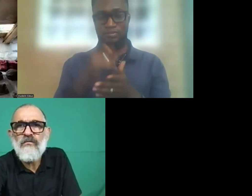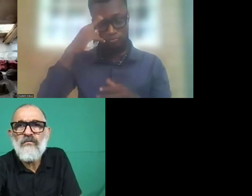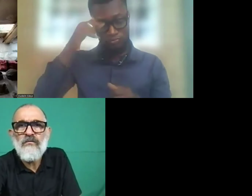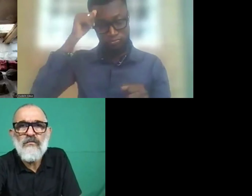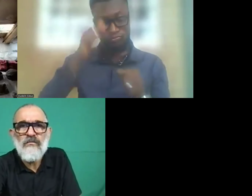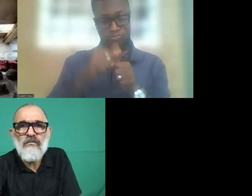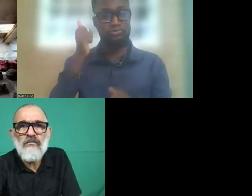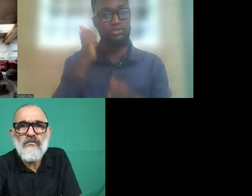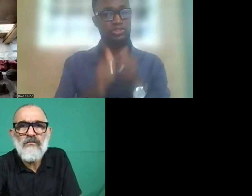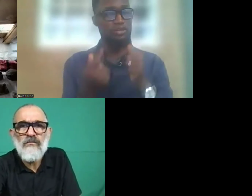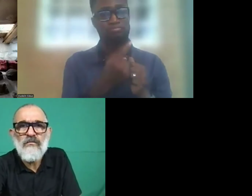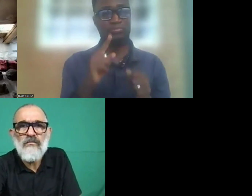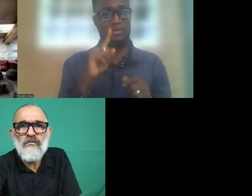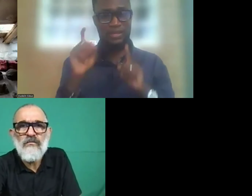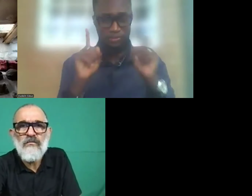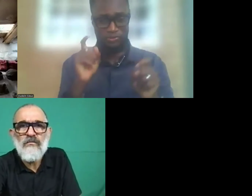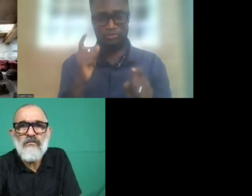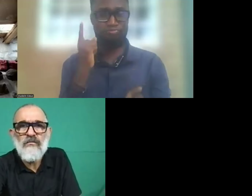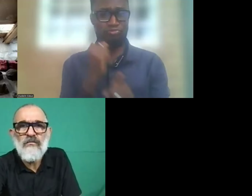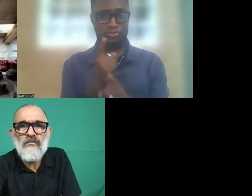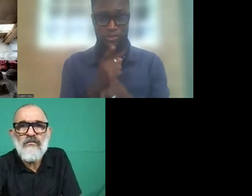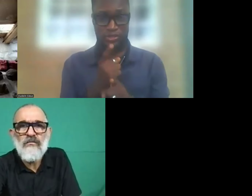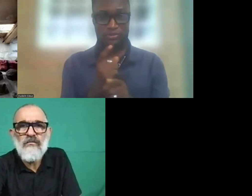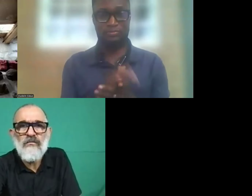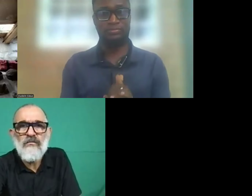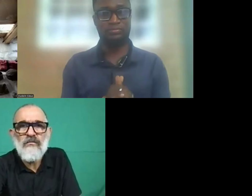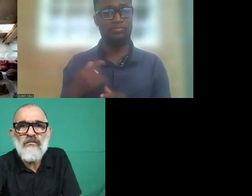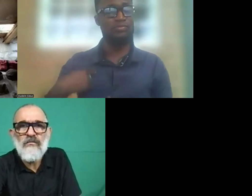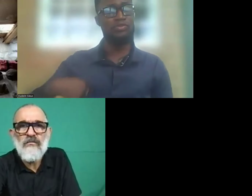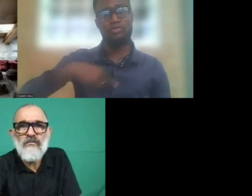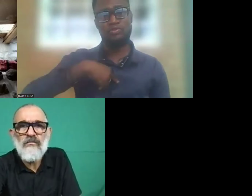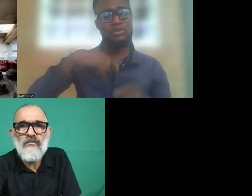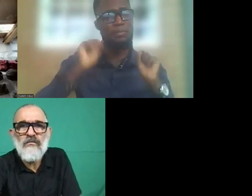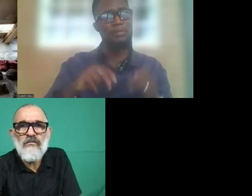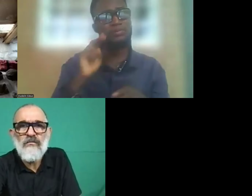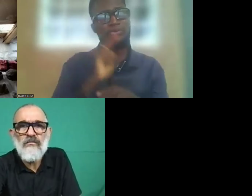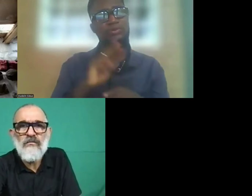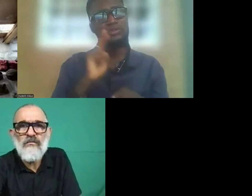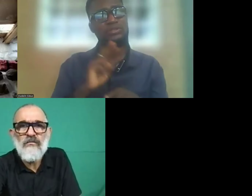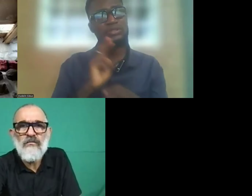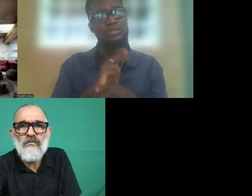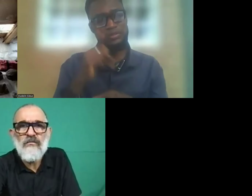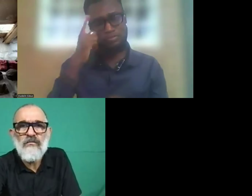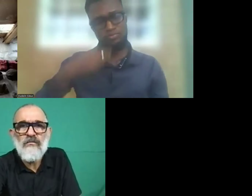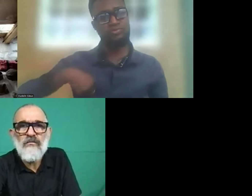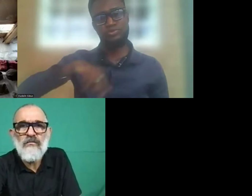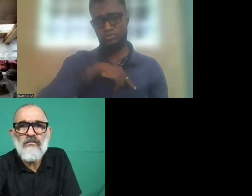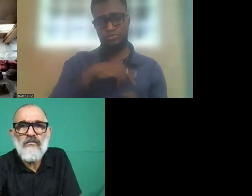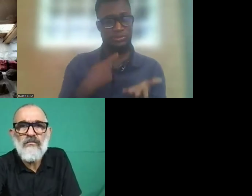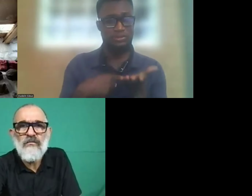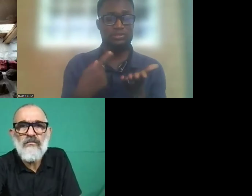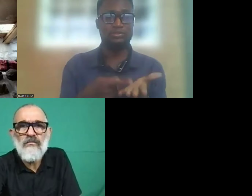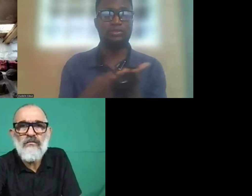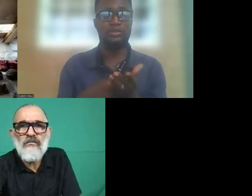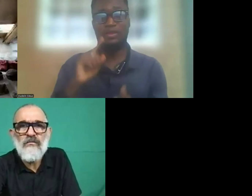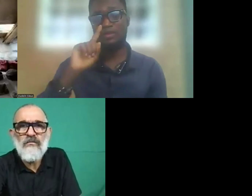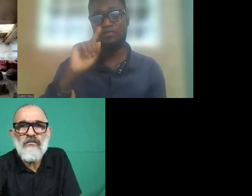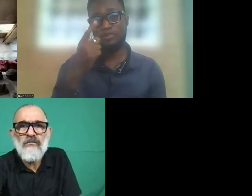Some clarification needed. I can see the text in the chat box. Pedro, you can consider it. Thank you.